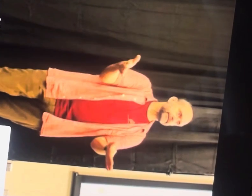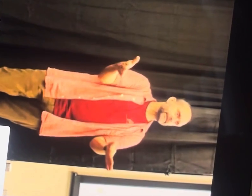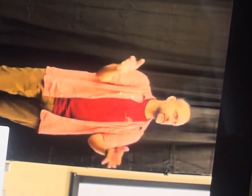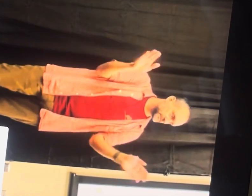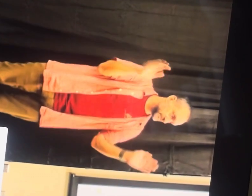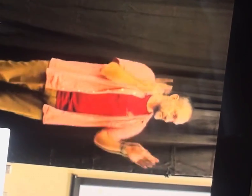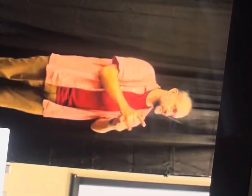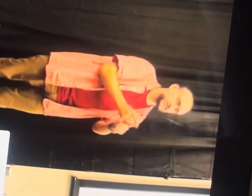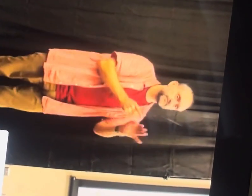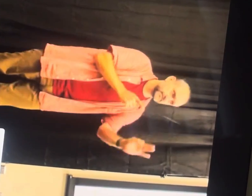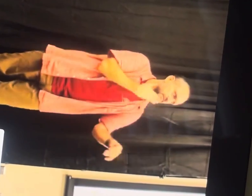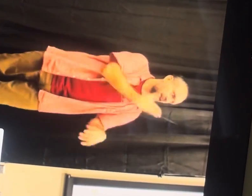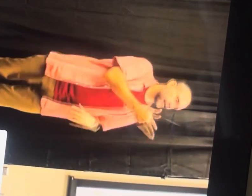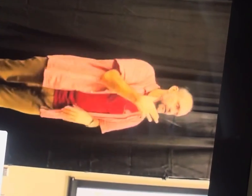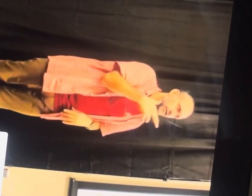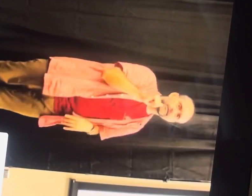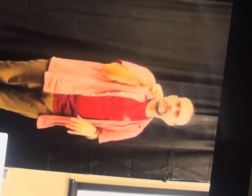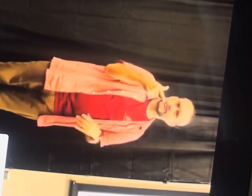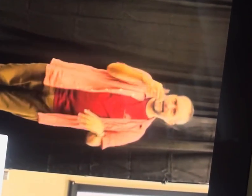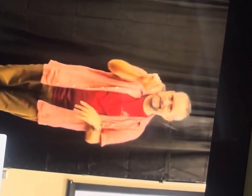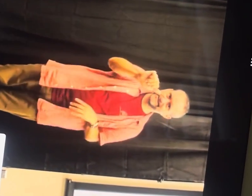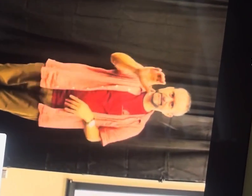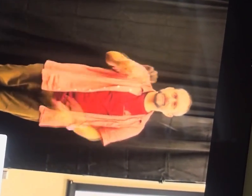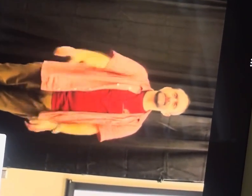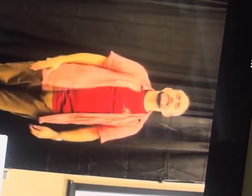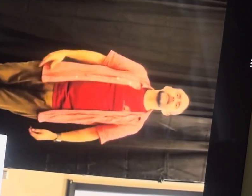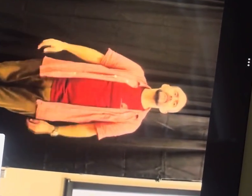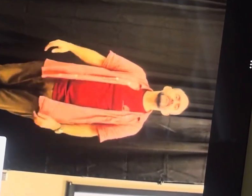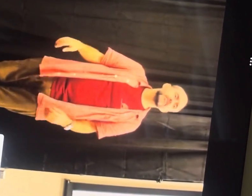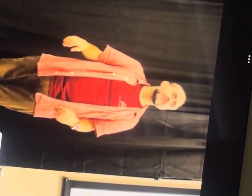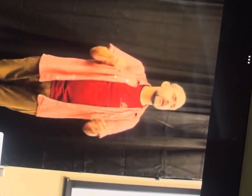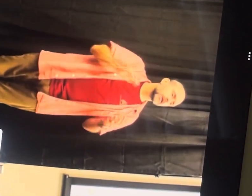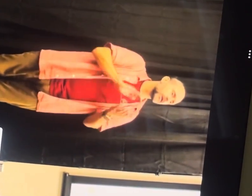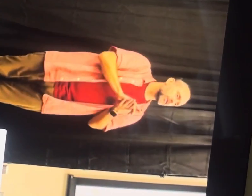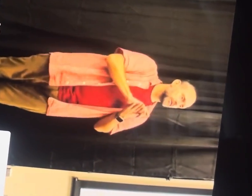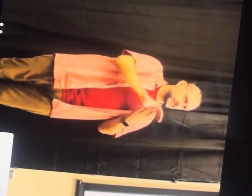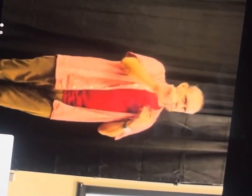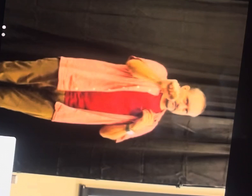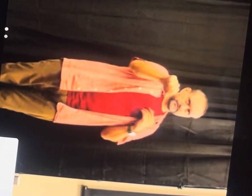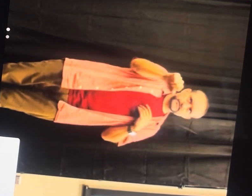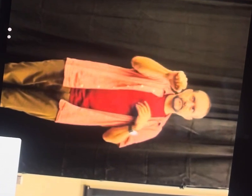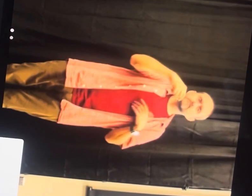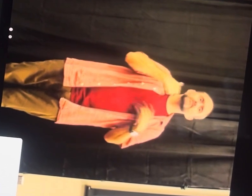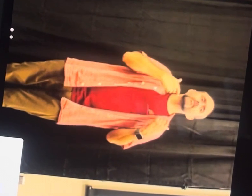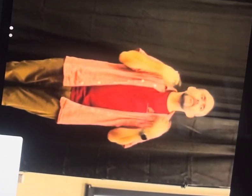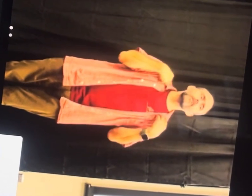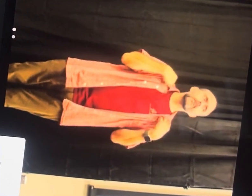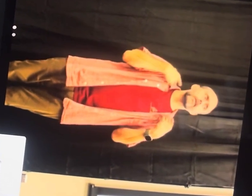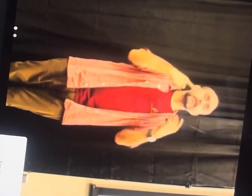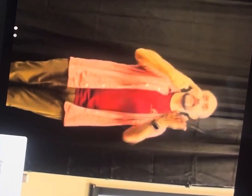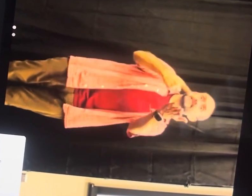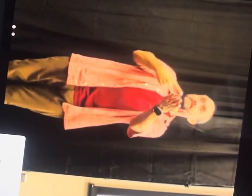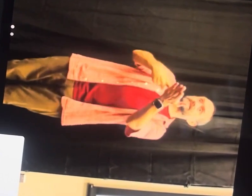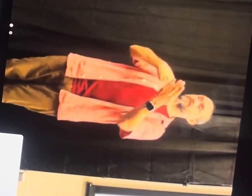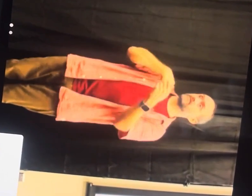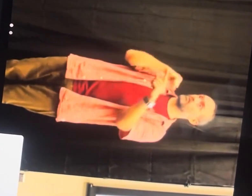It was just like dead, right? Thank you. Thank you very much. Yes.